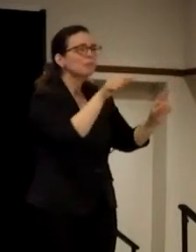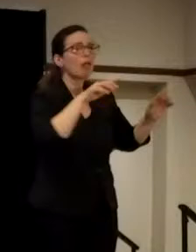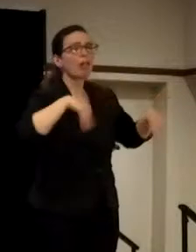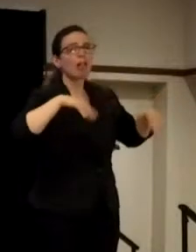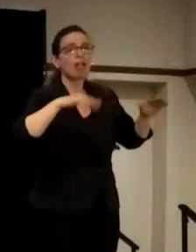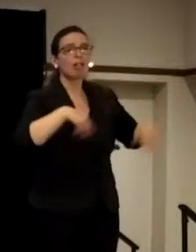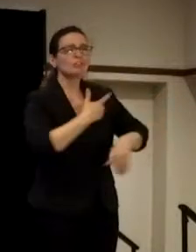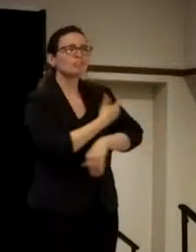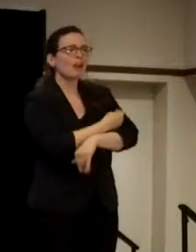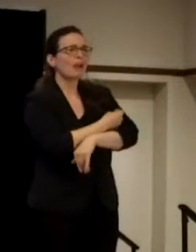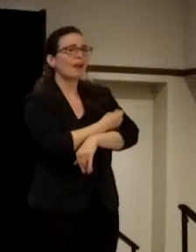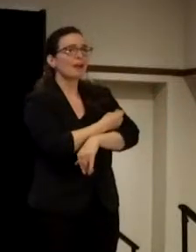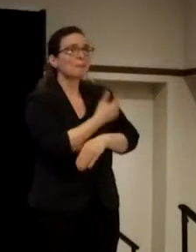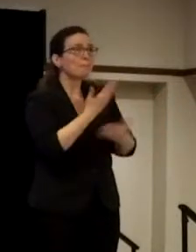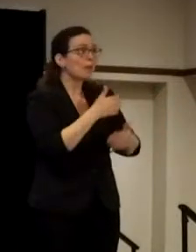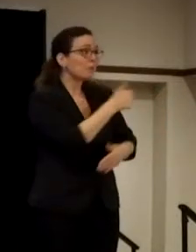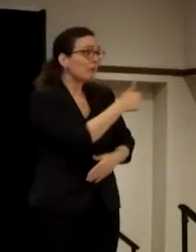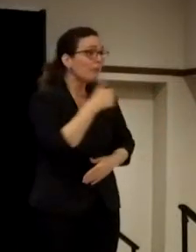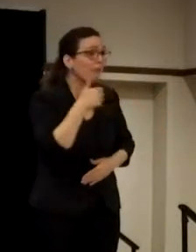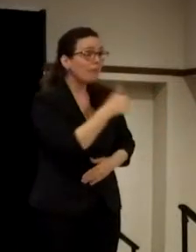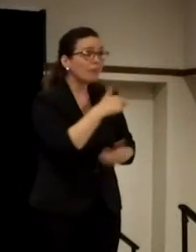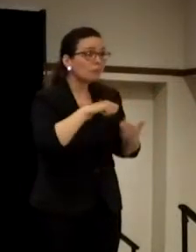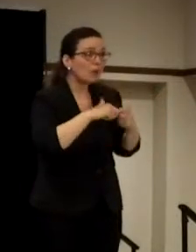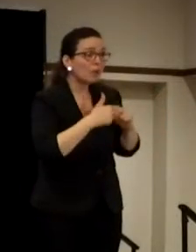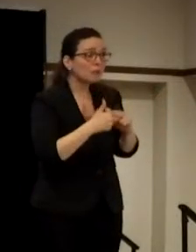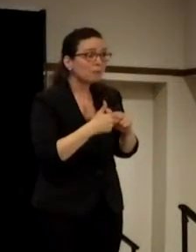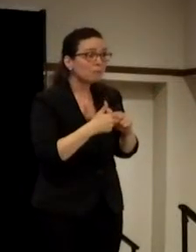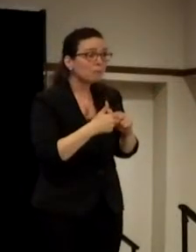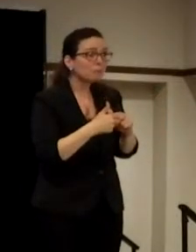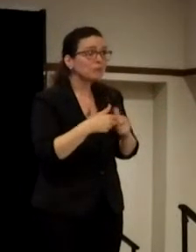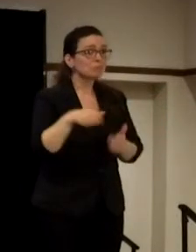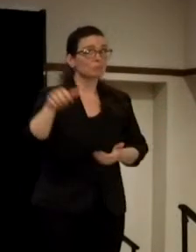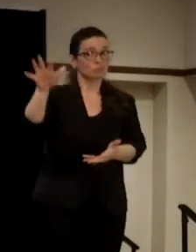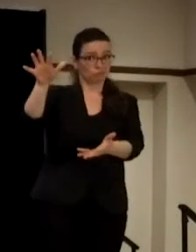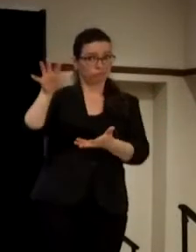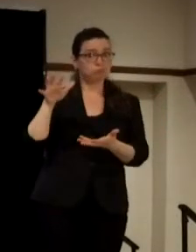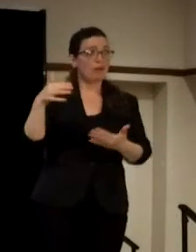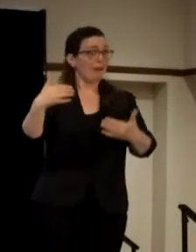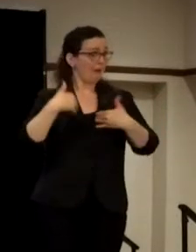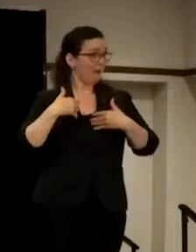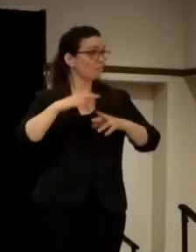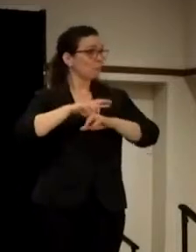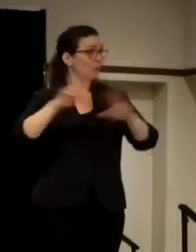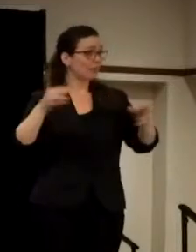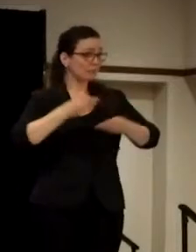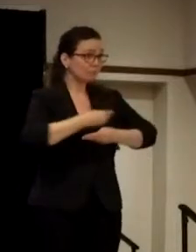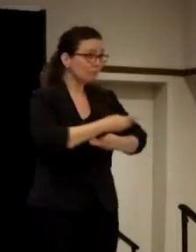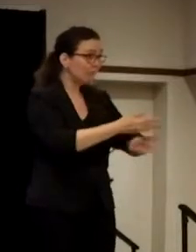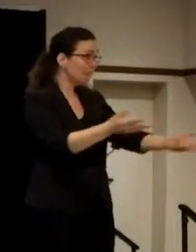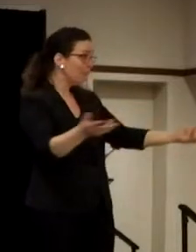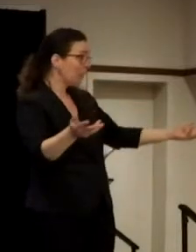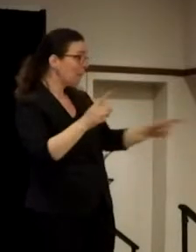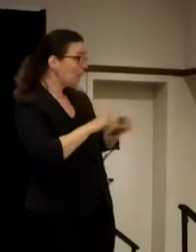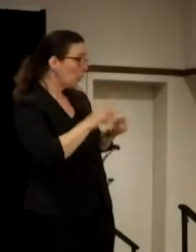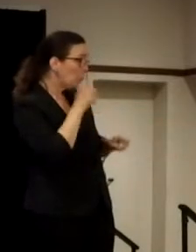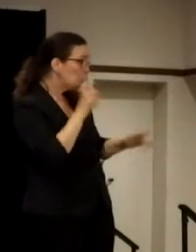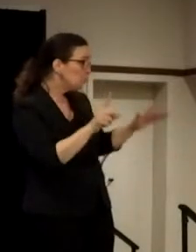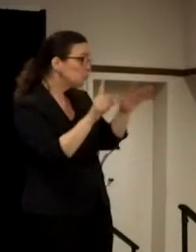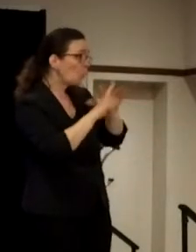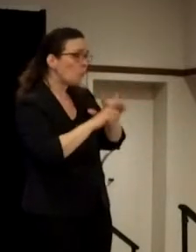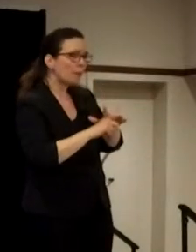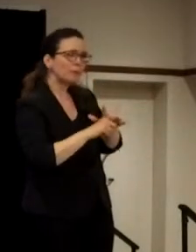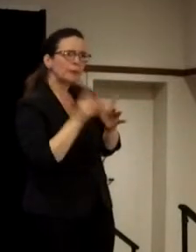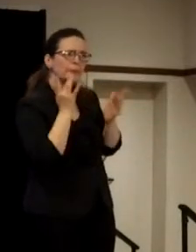that is just the distribution channel. If you change the channel, you'll get participation, and then how much of that is hesitancy